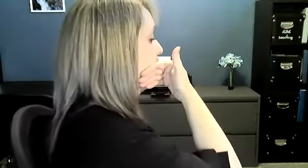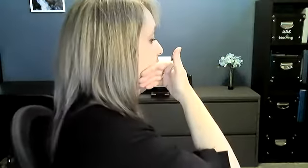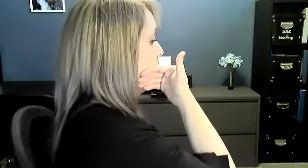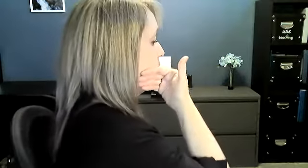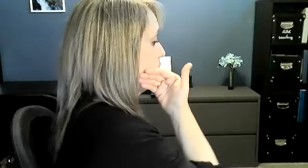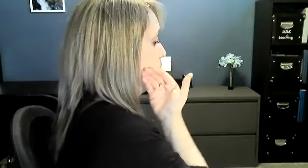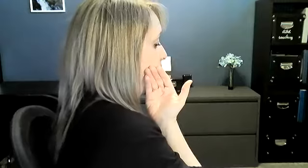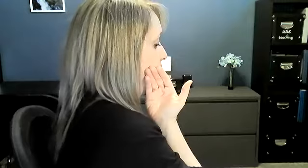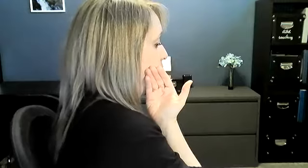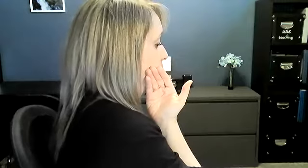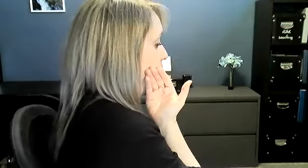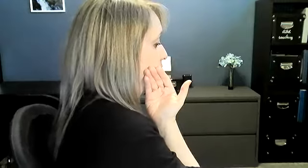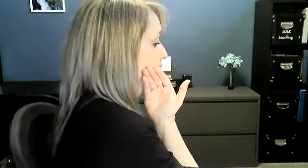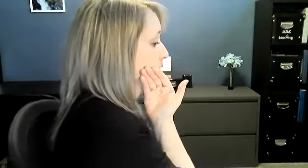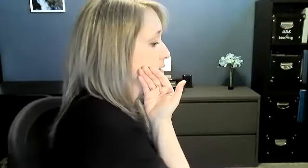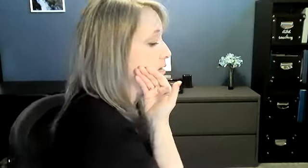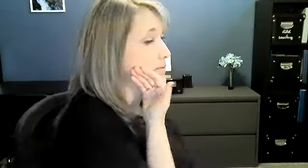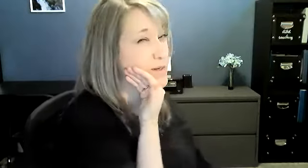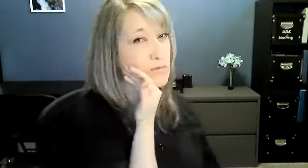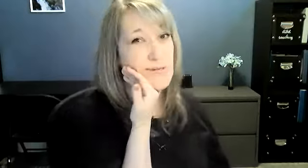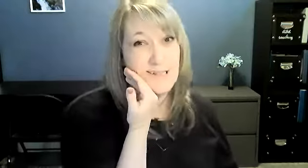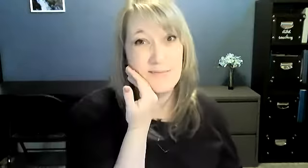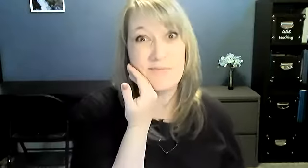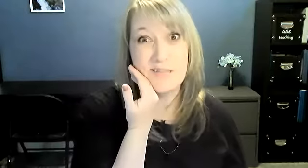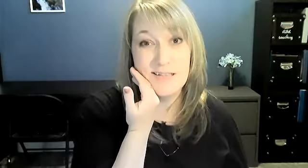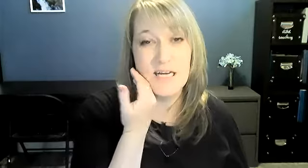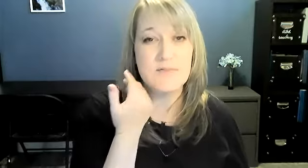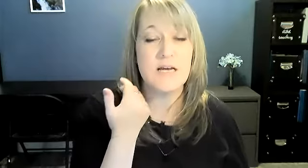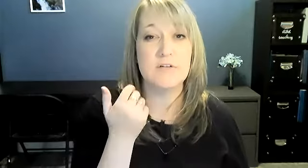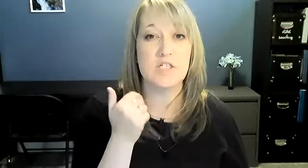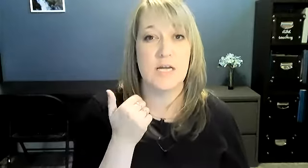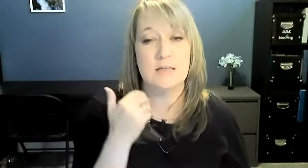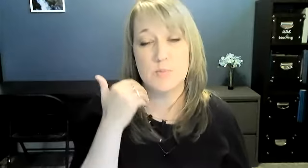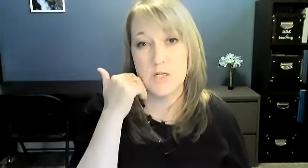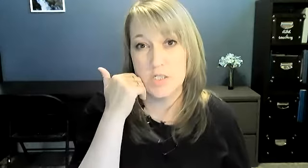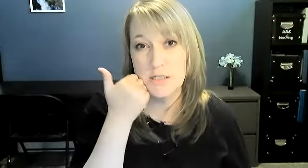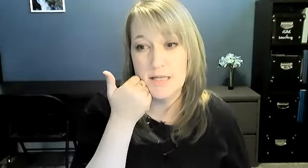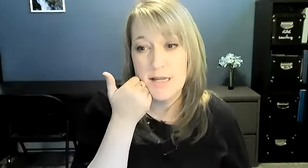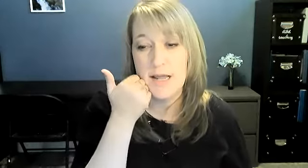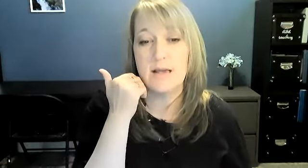way and you'll just bring it forward a little bit, but you really, really have to have a shy expression and kind